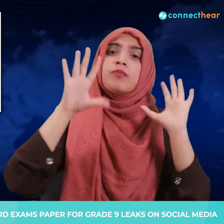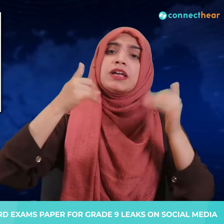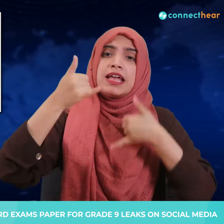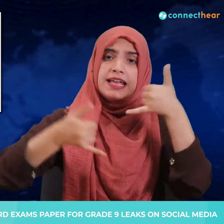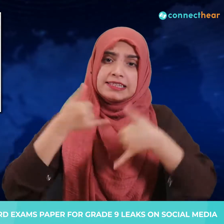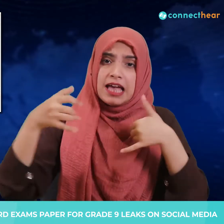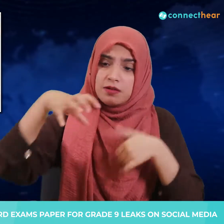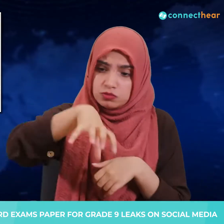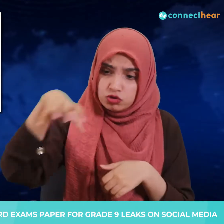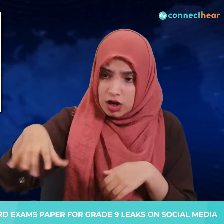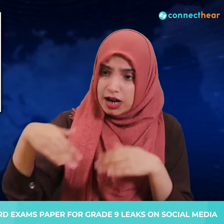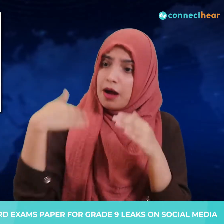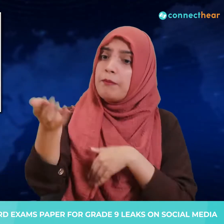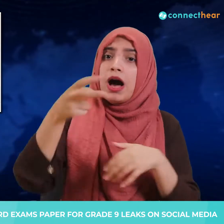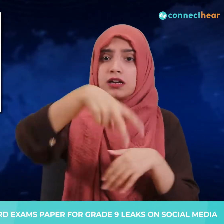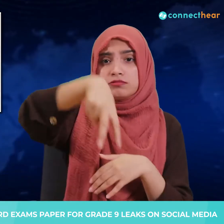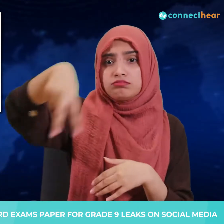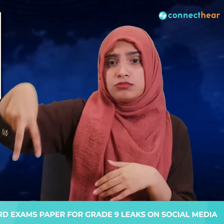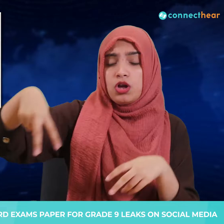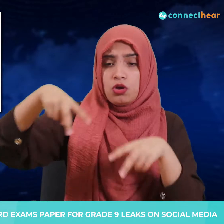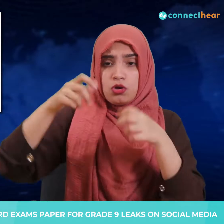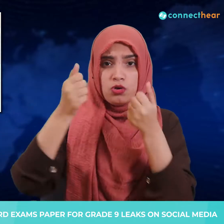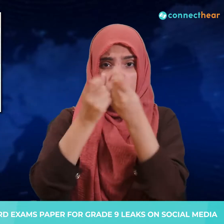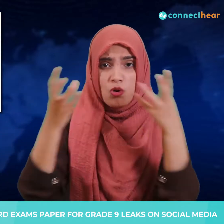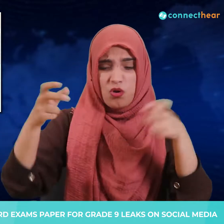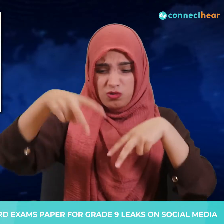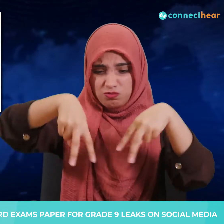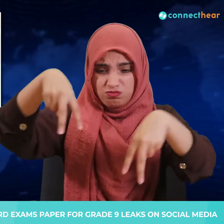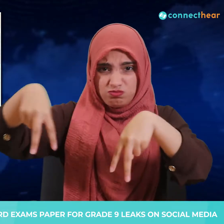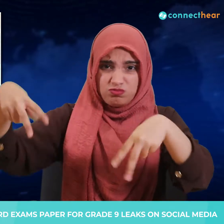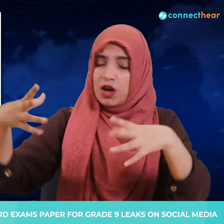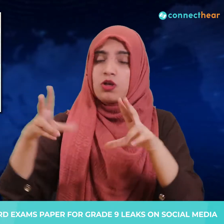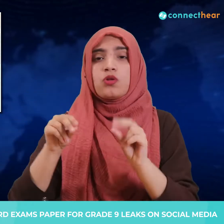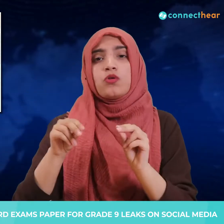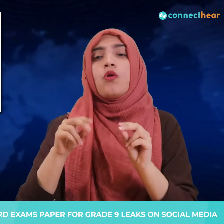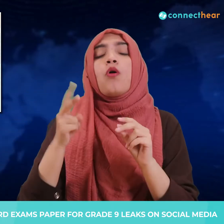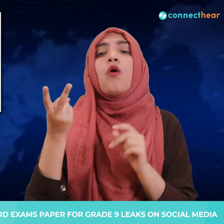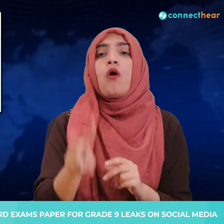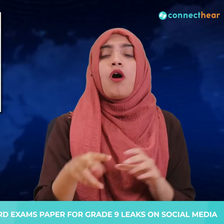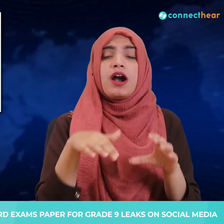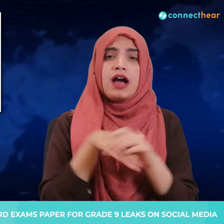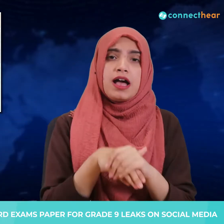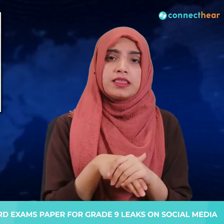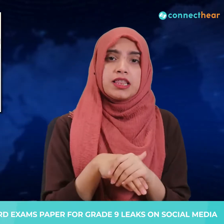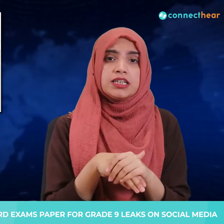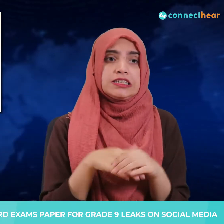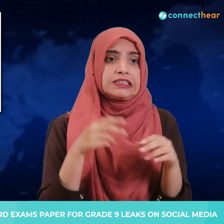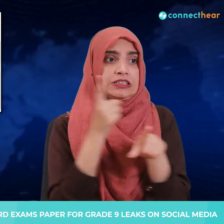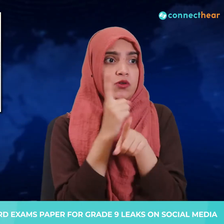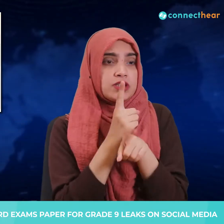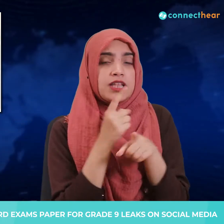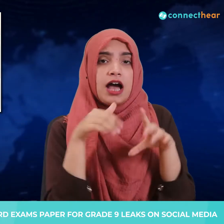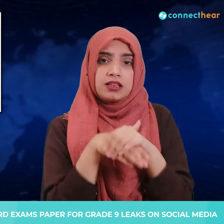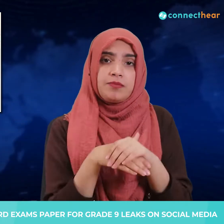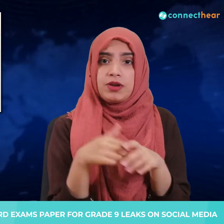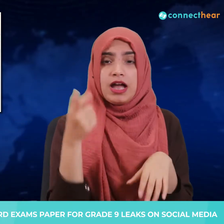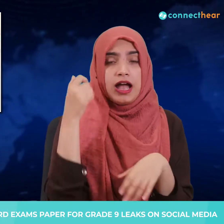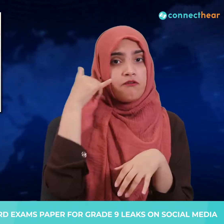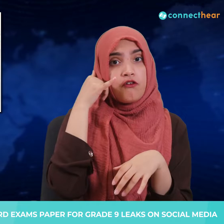barred from assembling outside exam centers or using mobile phones. However, these rules were